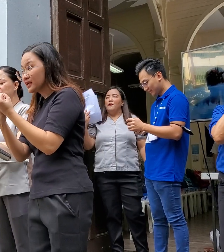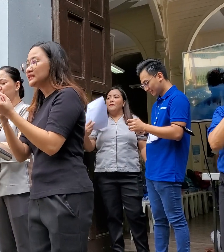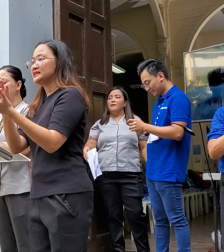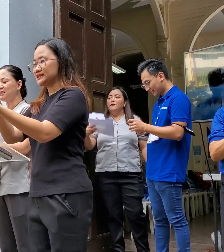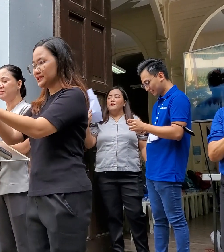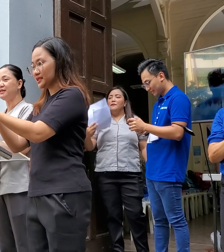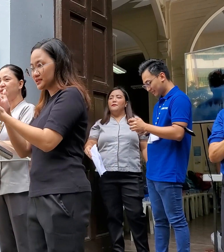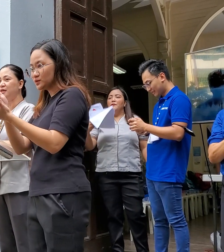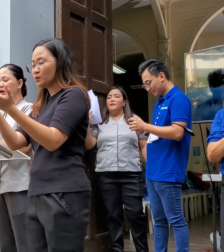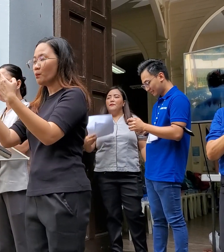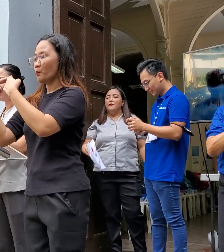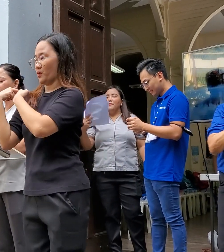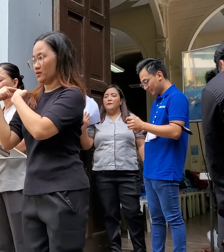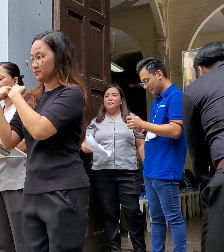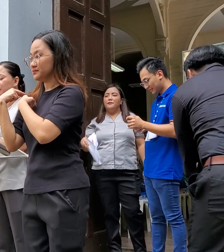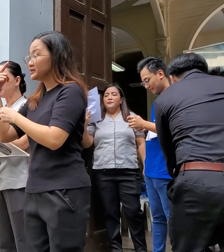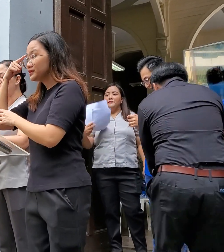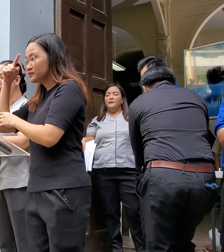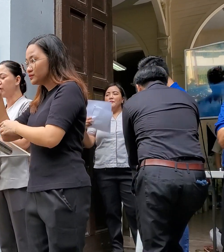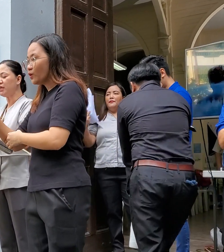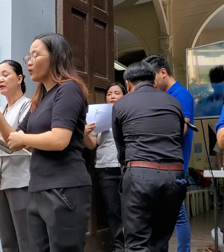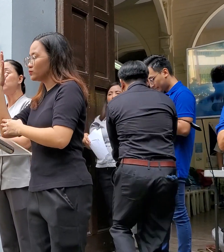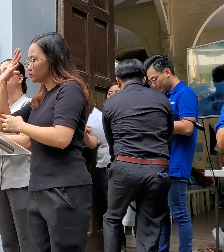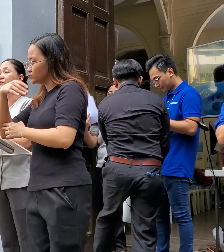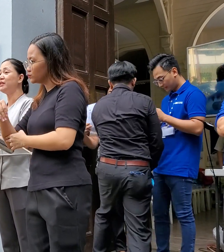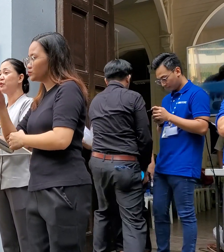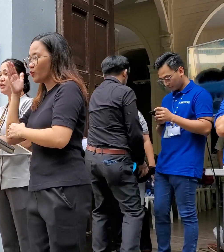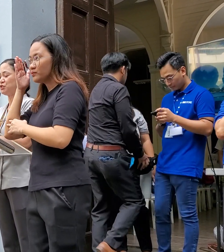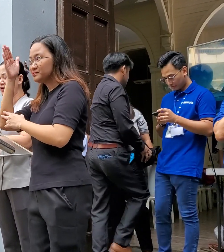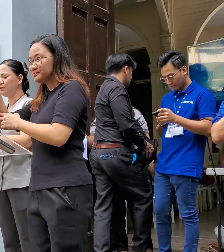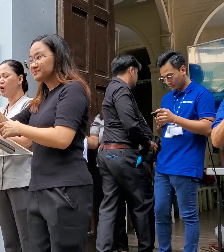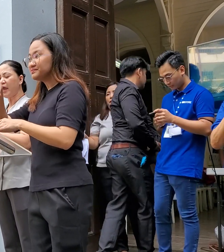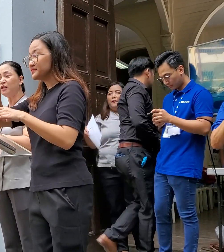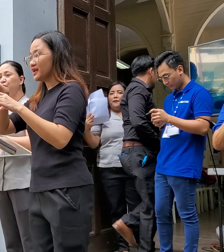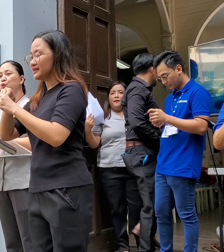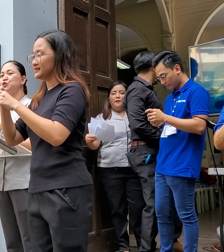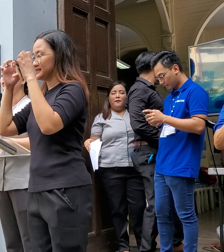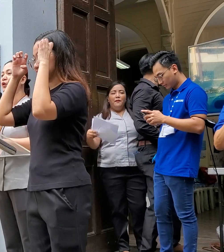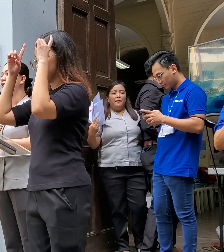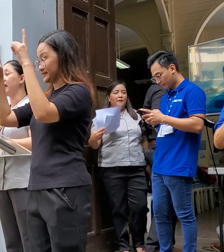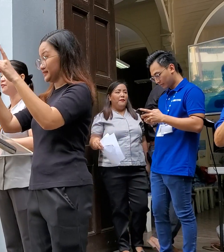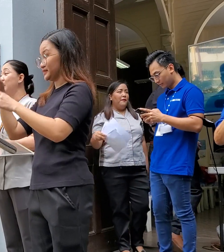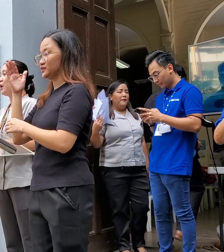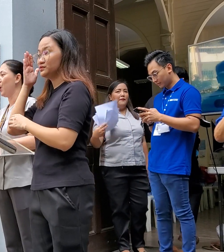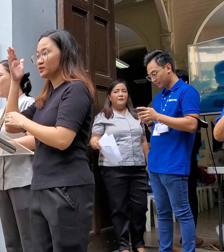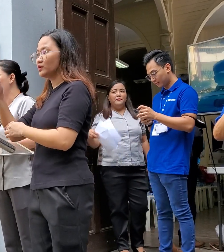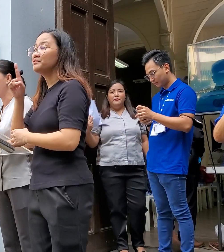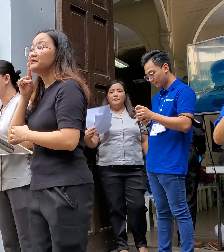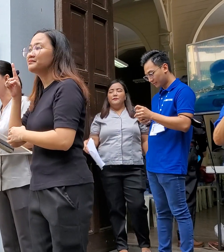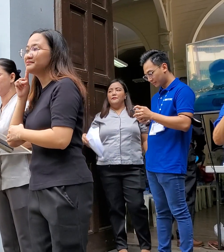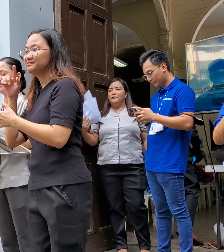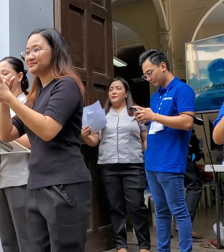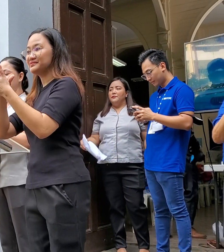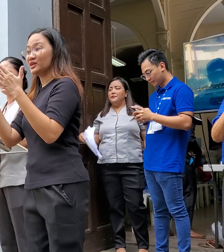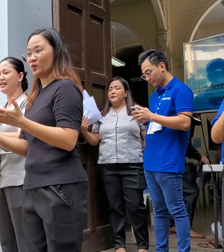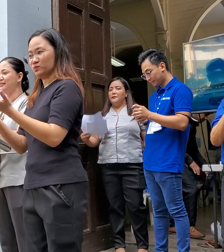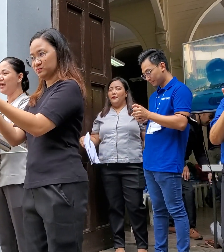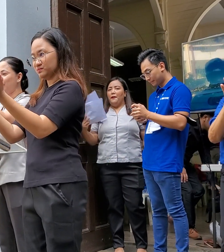shared responsibility for a brighter and more inclusive education and future for our deaf